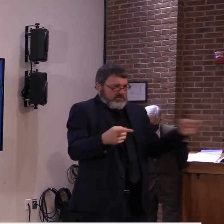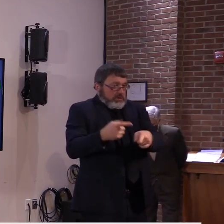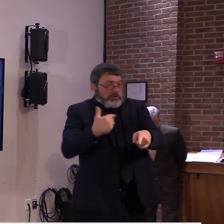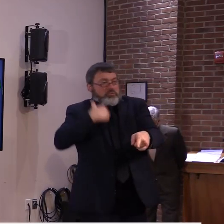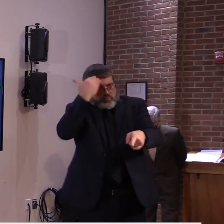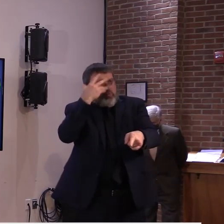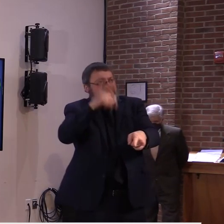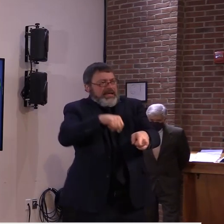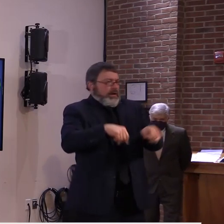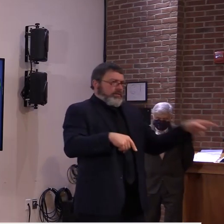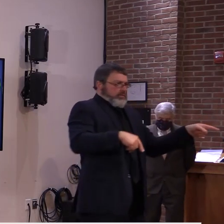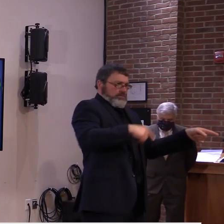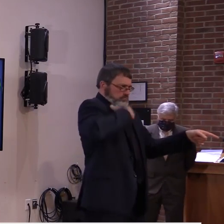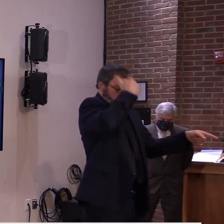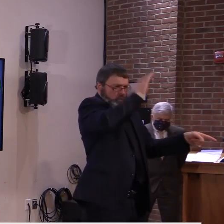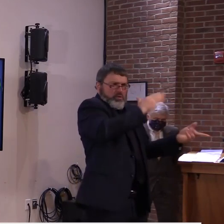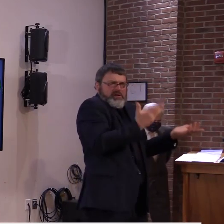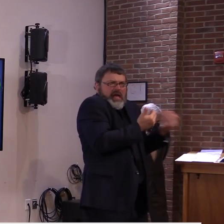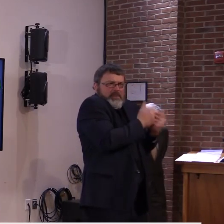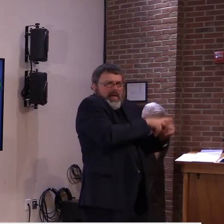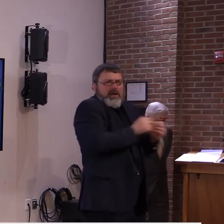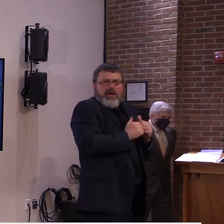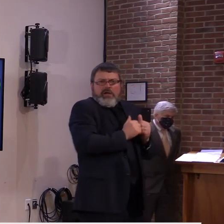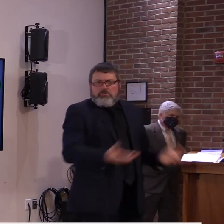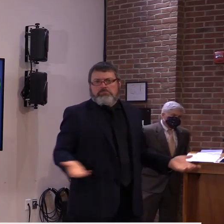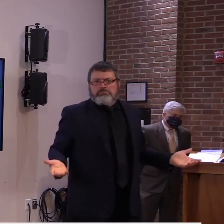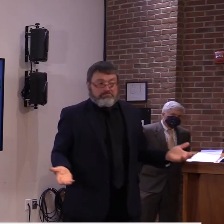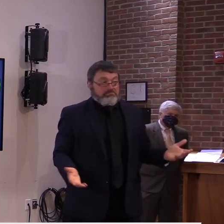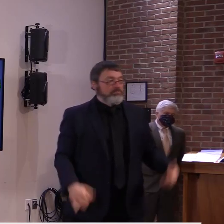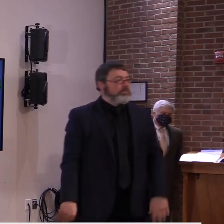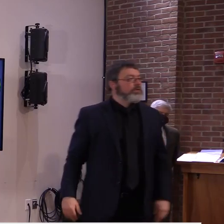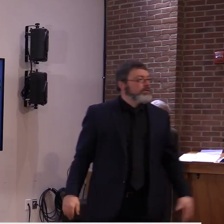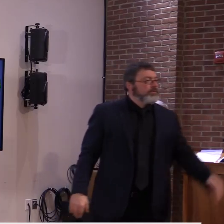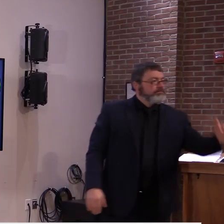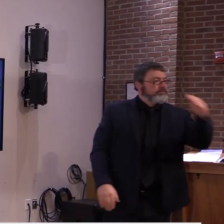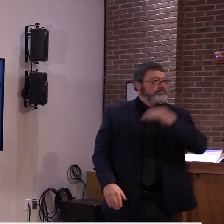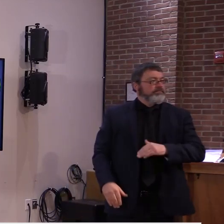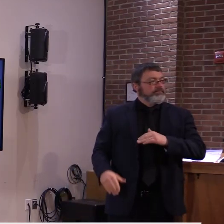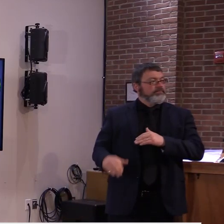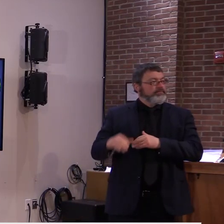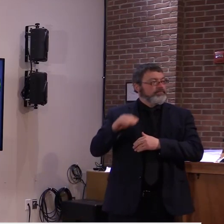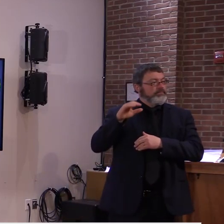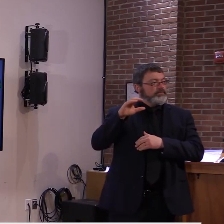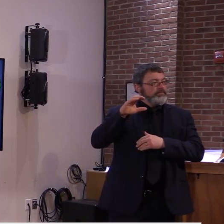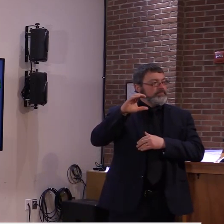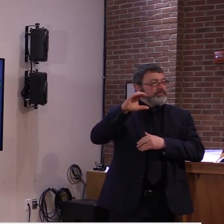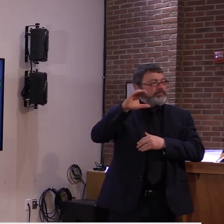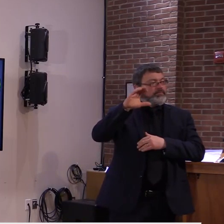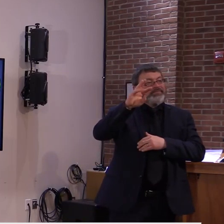Okay, so the state's also doing it with asymptomatic people. And that's what I was specifically asking.